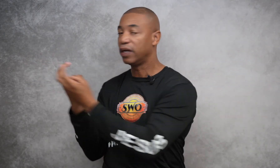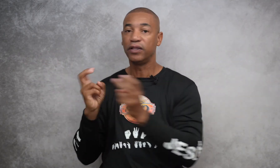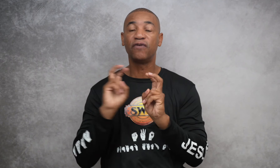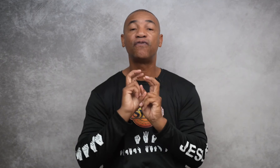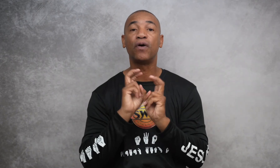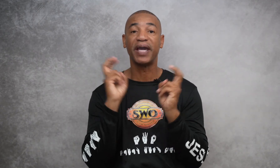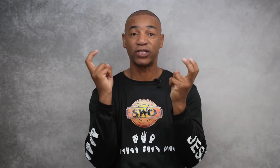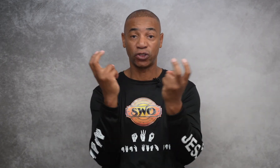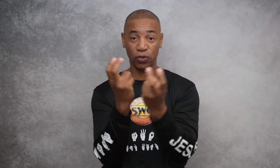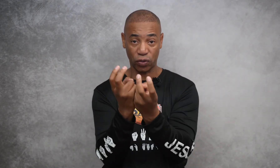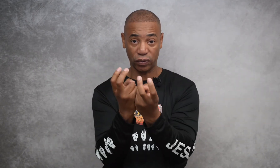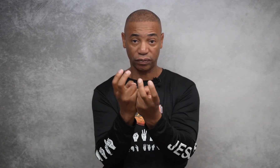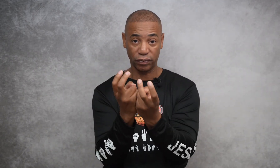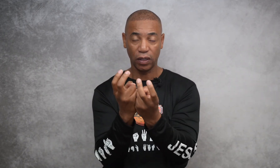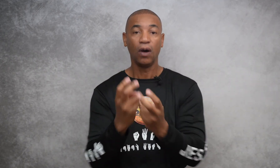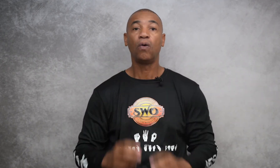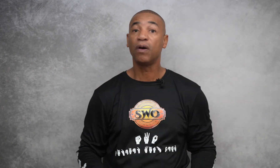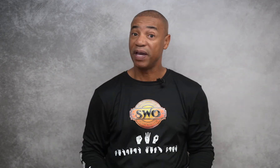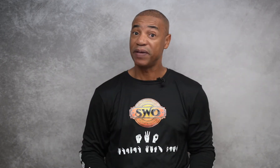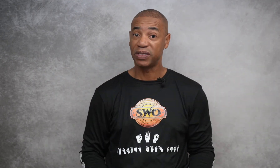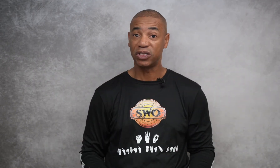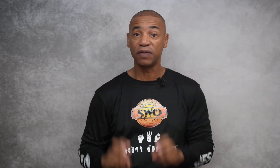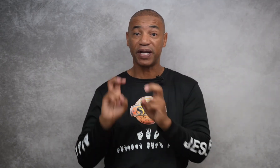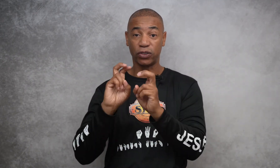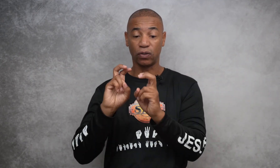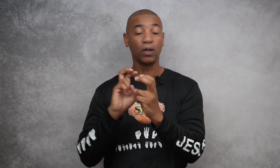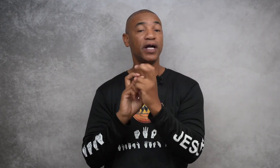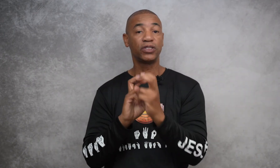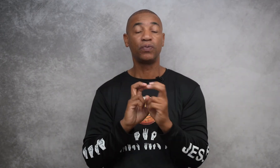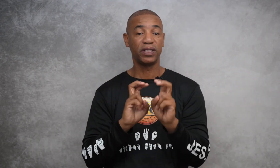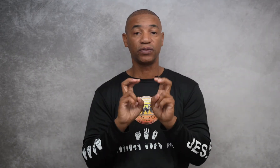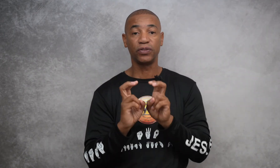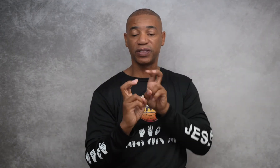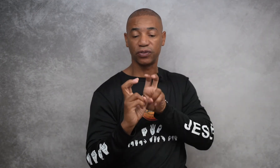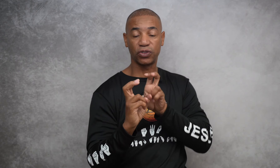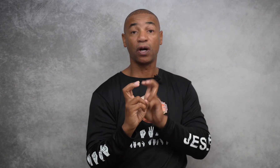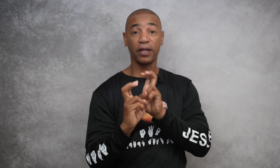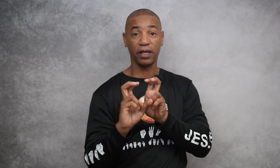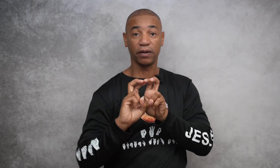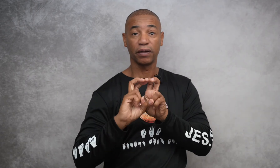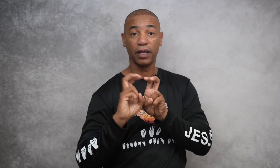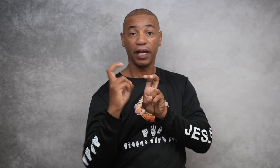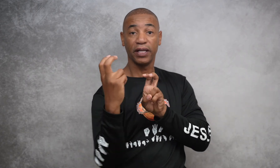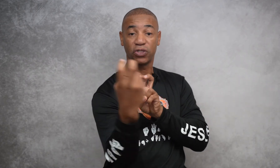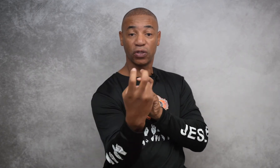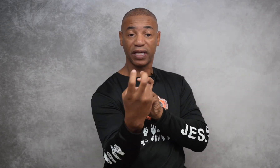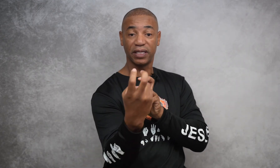They'll form a circle, or maybe it's a semicircle. And so what they'll do is they'll start here and just go like